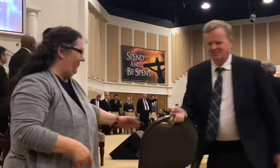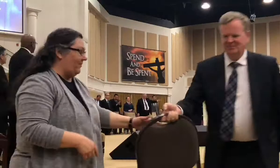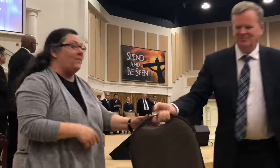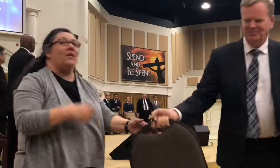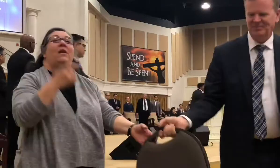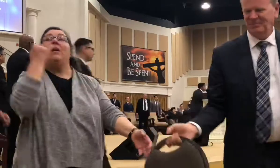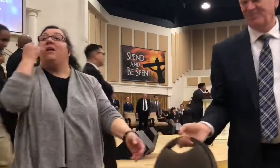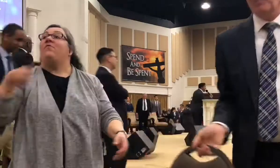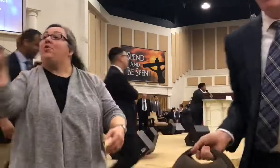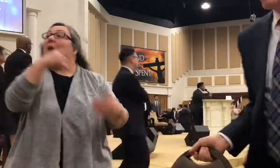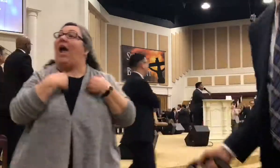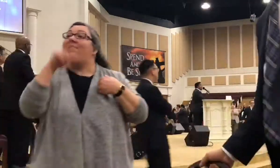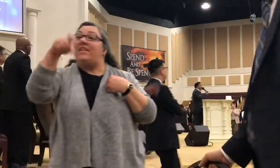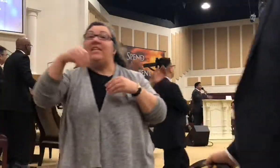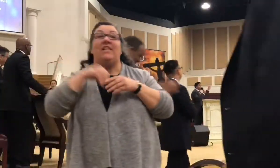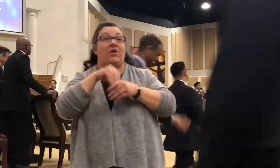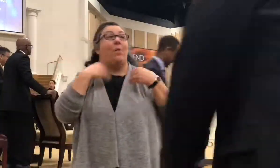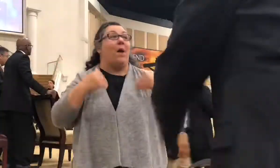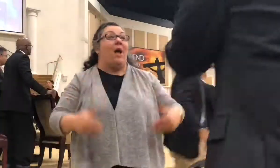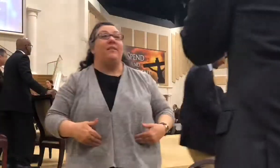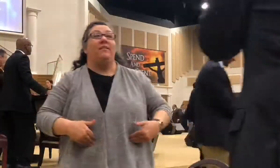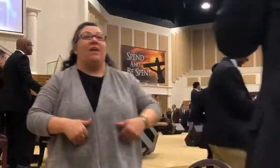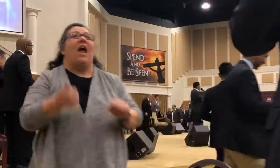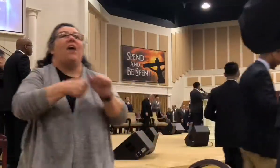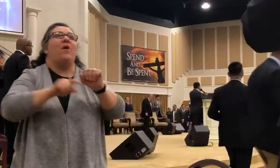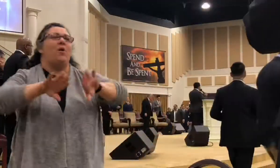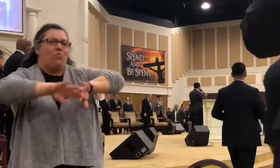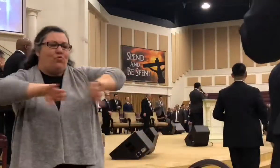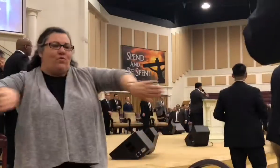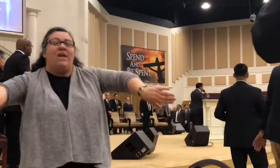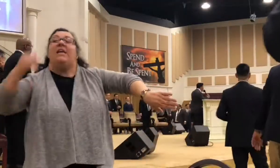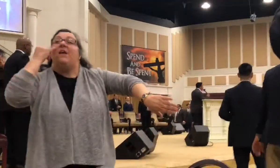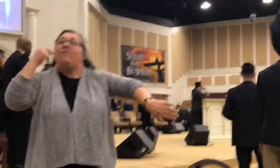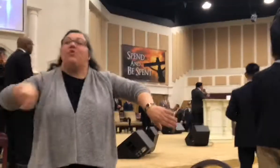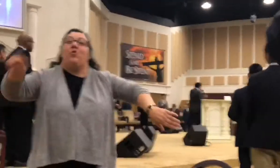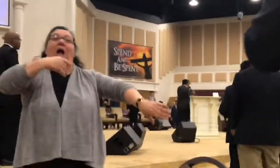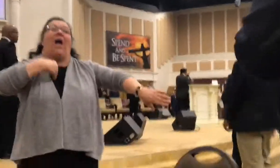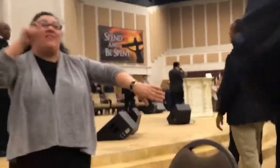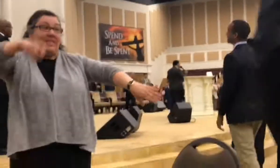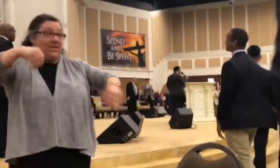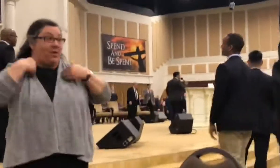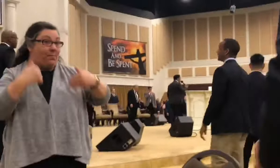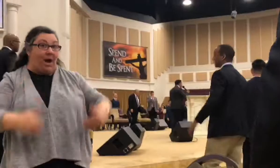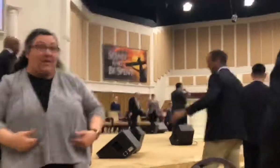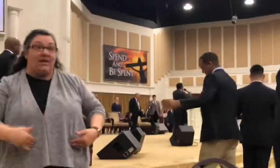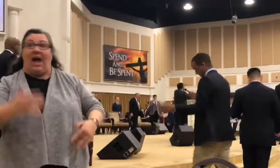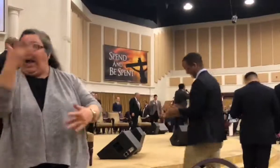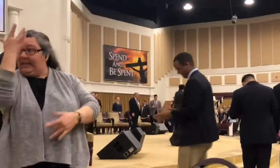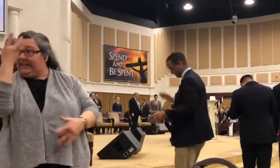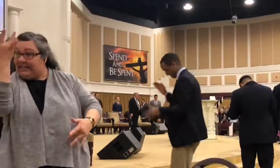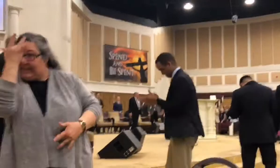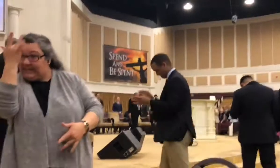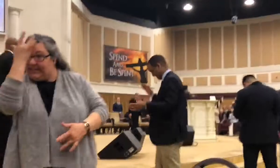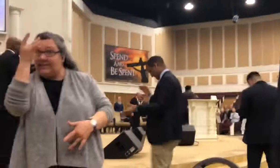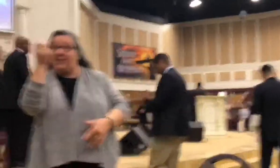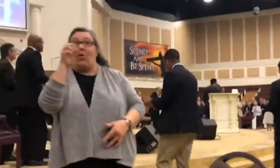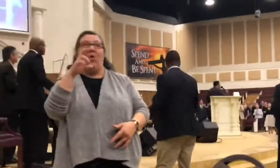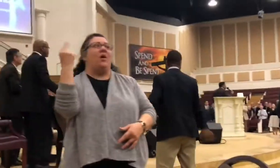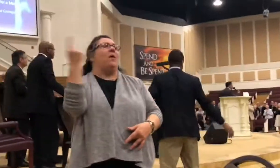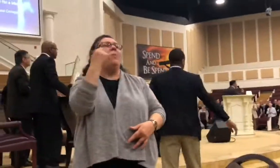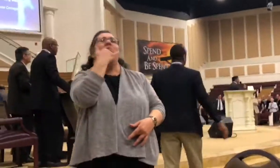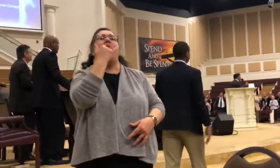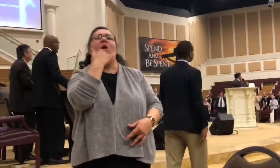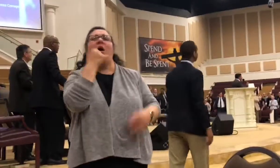death. If you got a need in your body, I want everyone to move out of the way. If you've got a need in your body, you've got a sickness in your body, you've got something